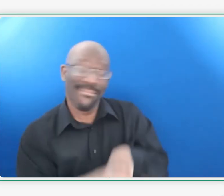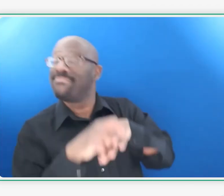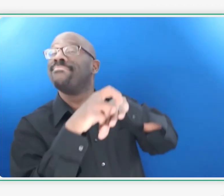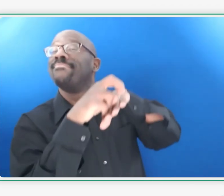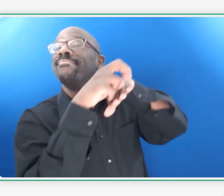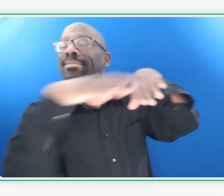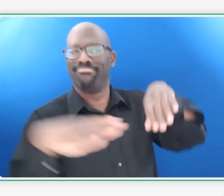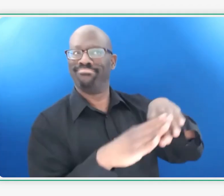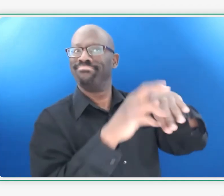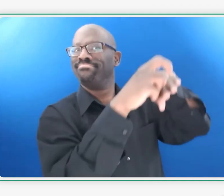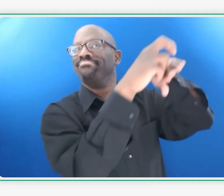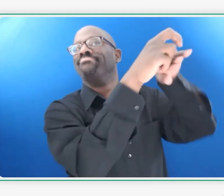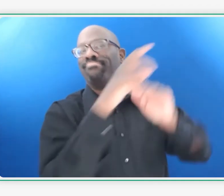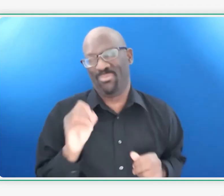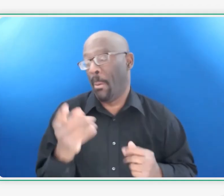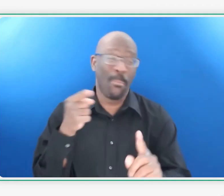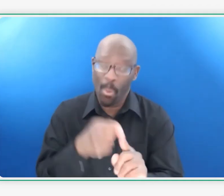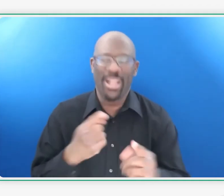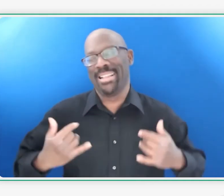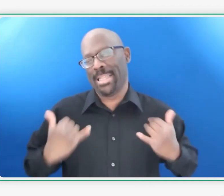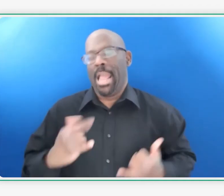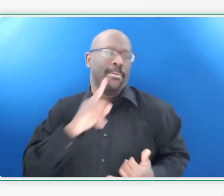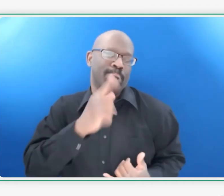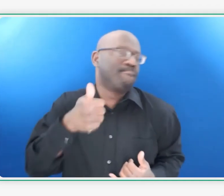so that they can ride the wave back up.